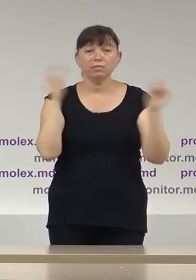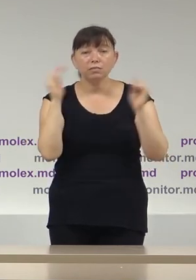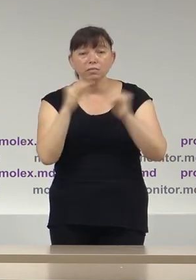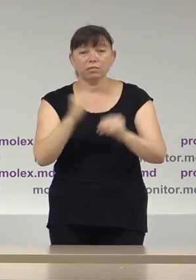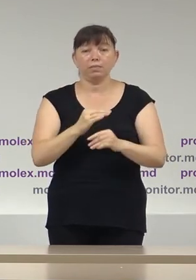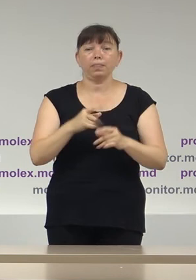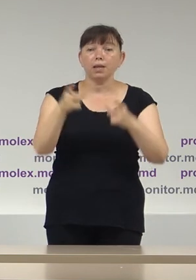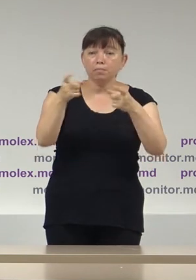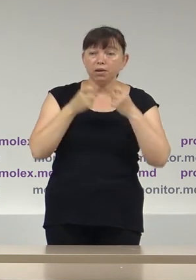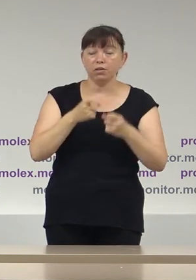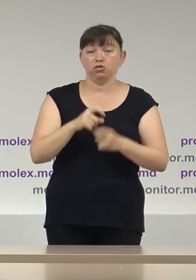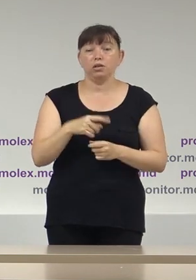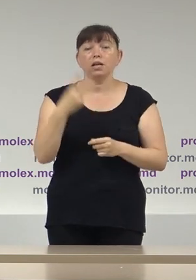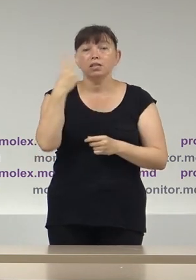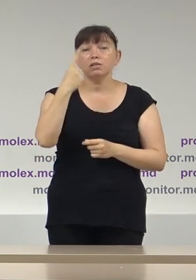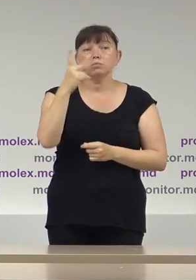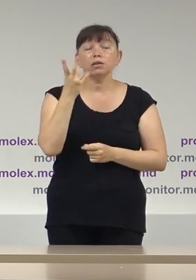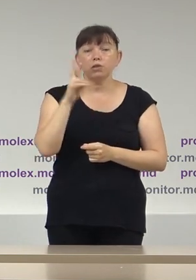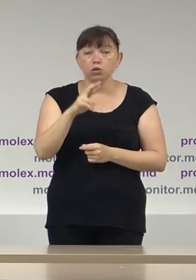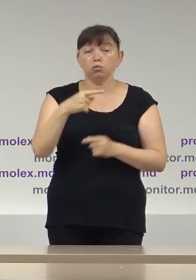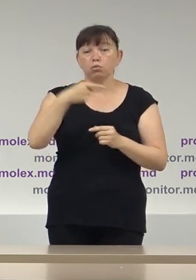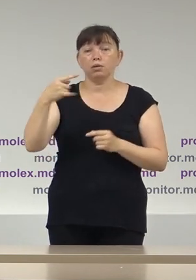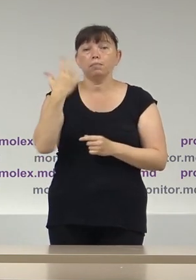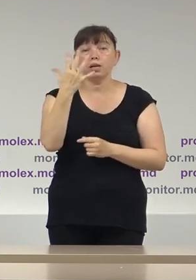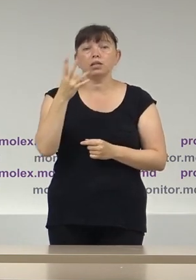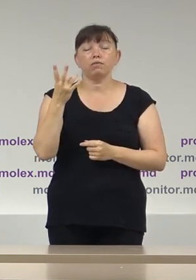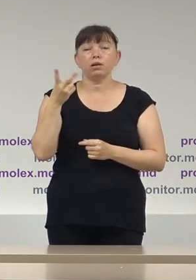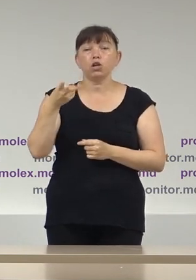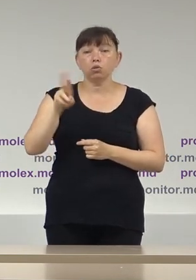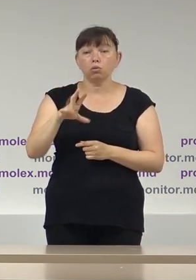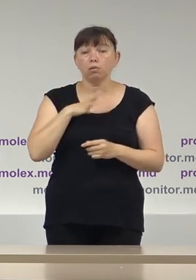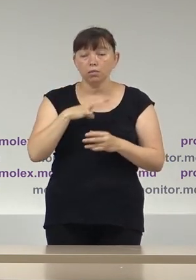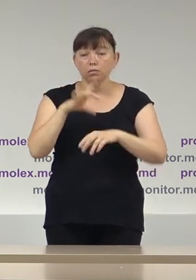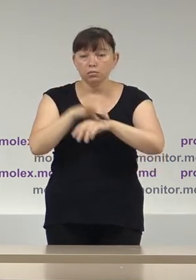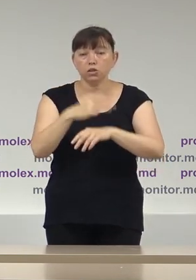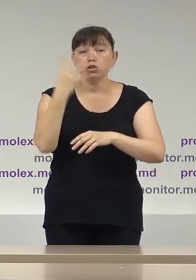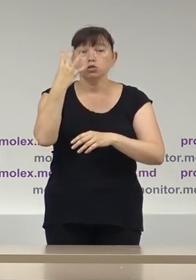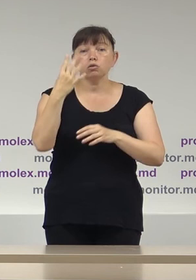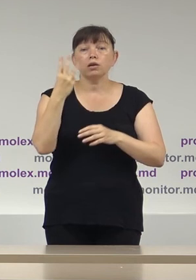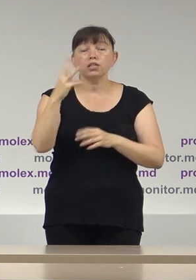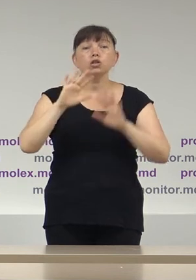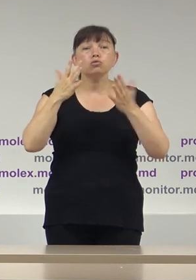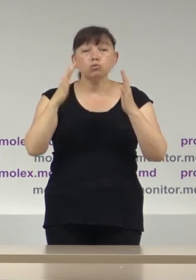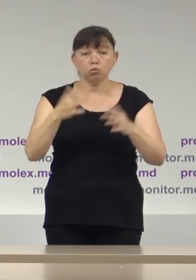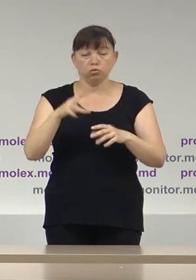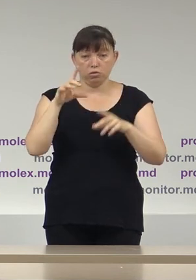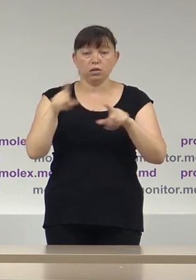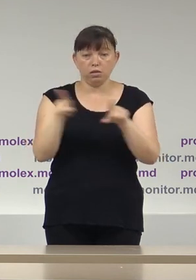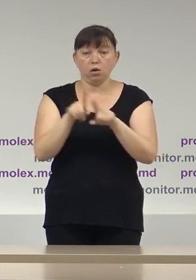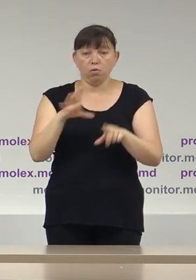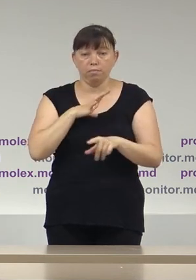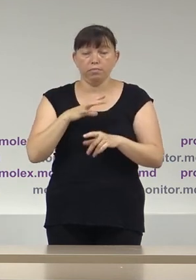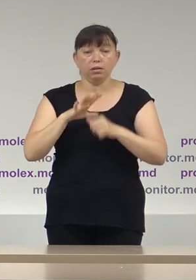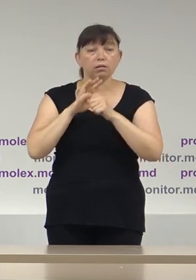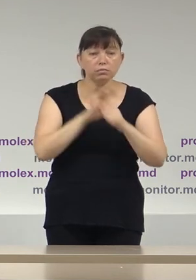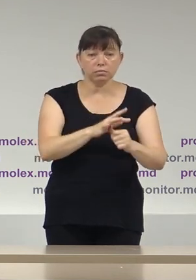focuses on hate speech and incitement to discrimination. Between 21st of June and 5th of July, Promo-LEX identified at